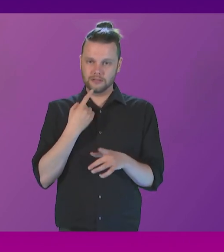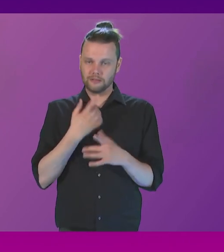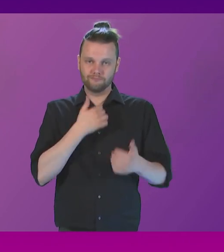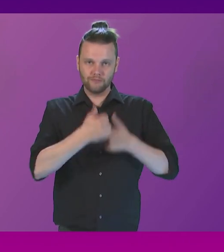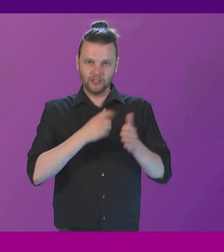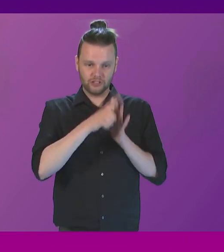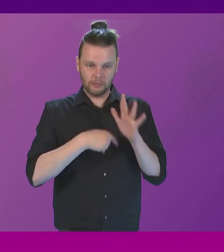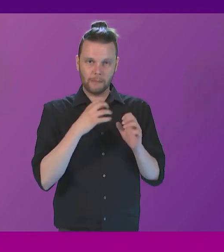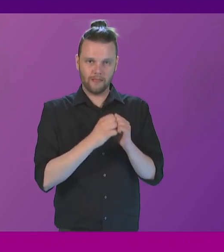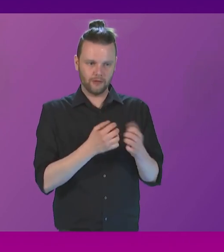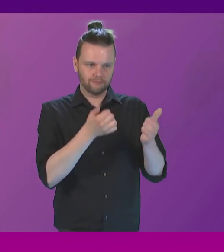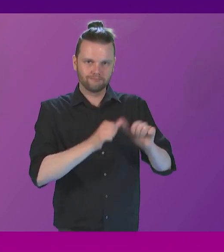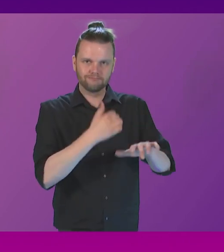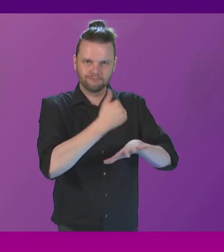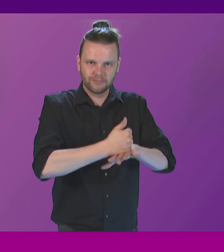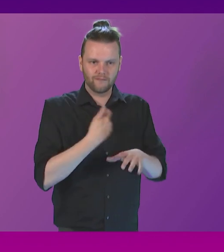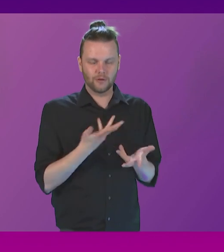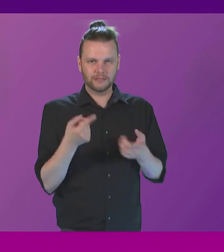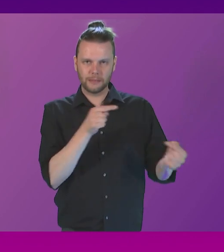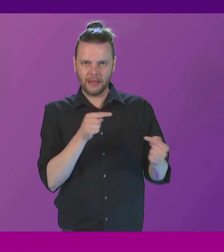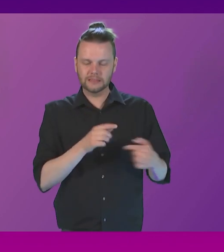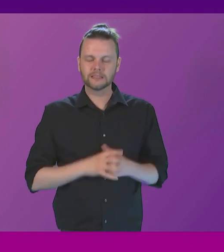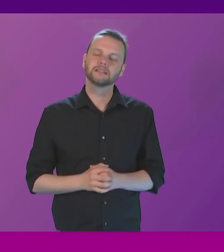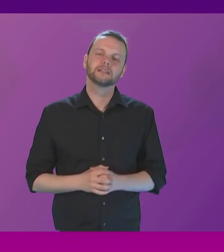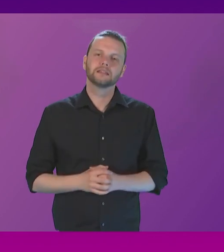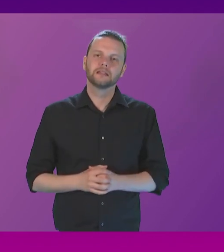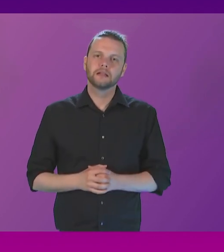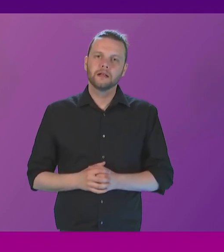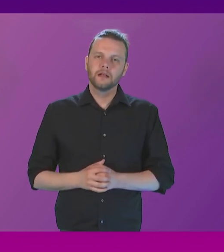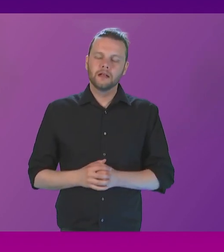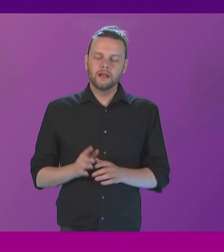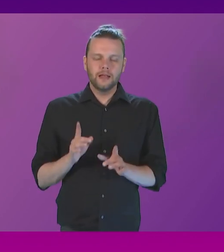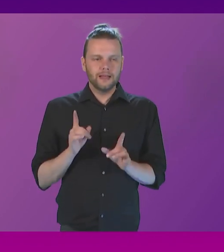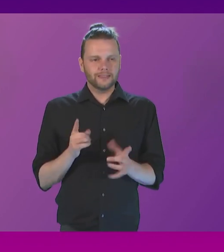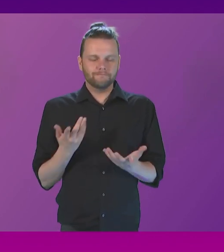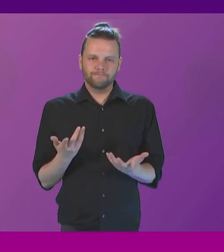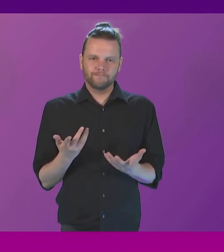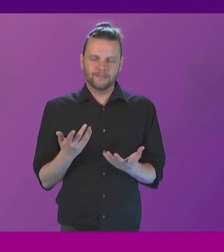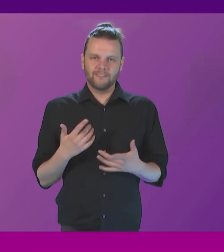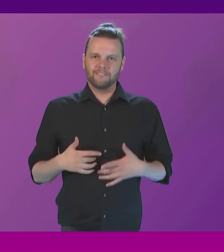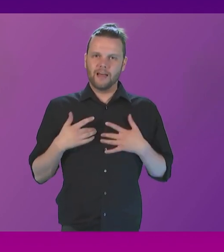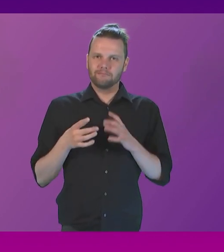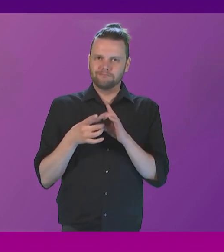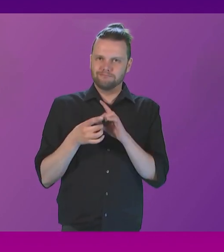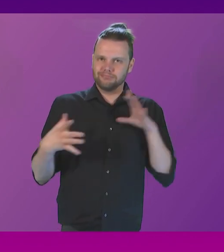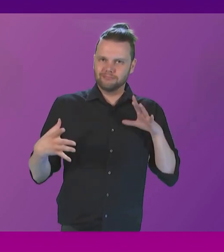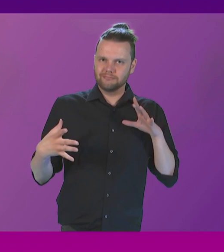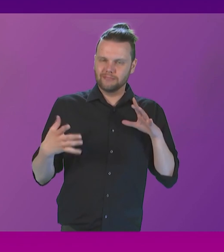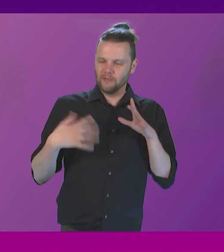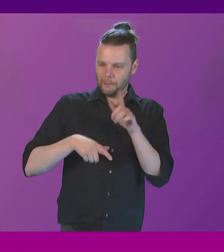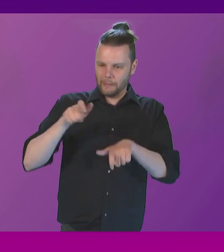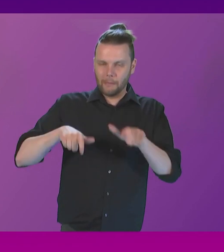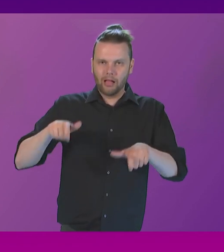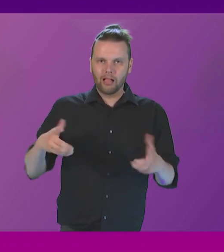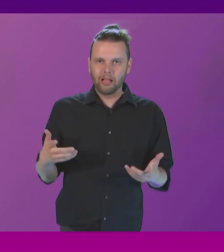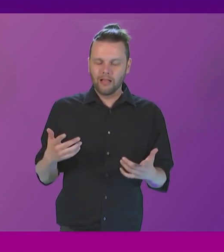Jeremy Balfour on securing the debate. And his contribution, too, was excellent. But it is that disconnect for people. And I can't